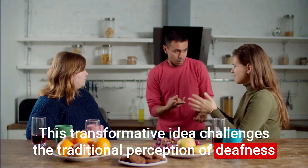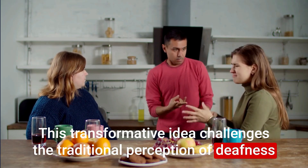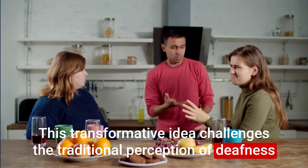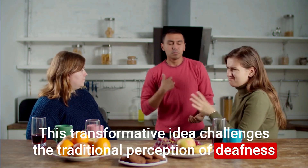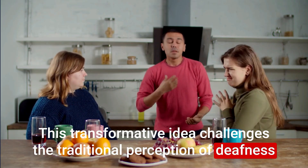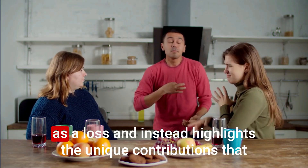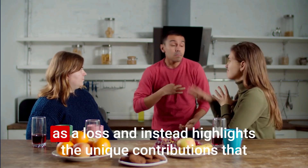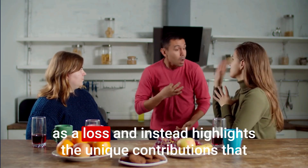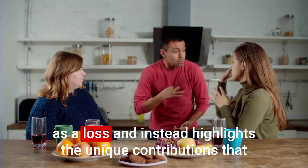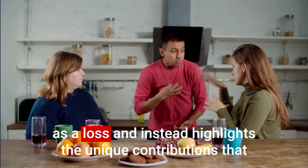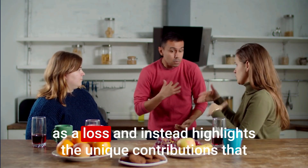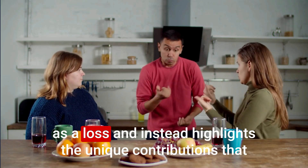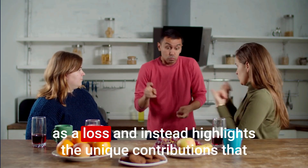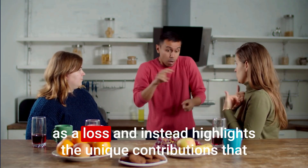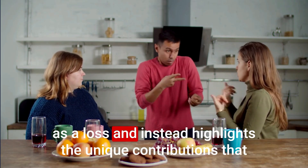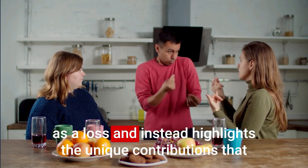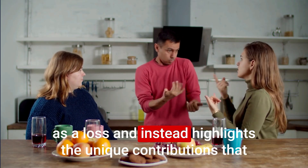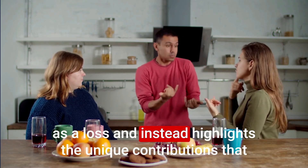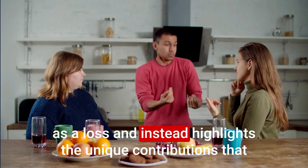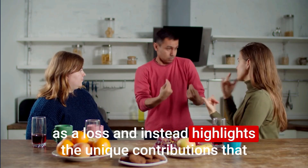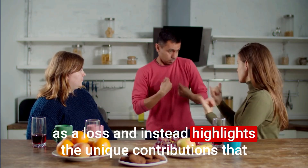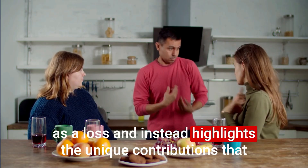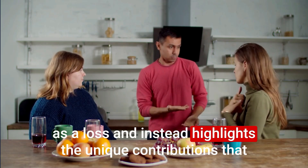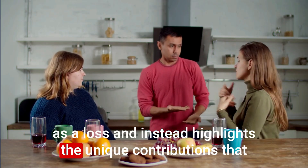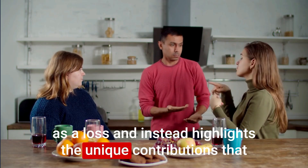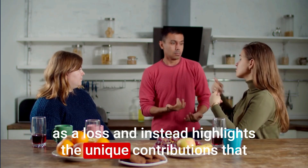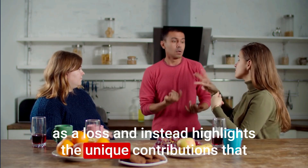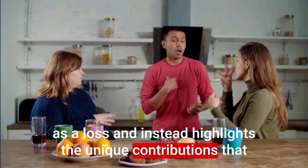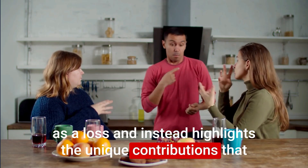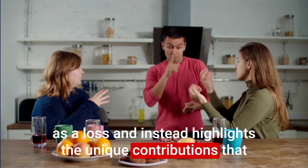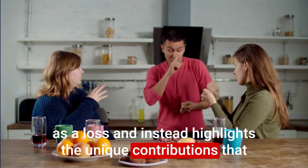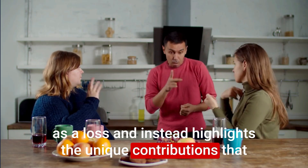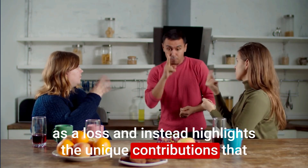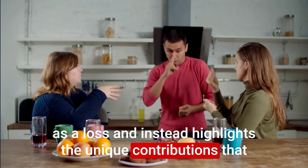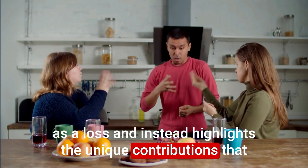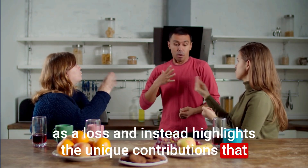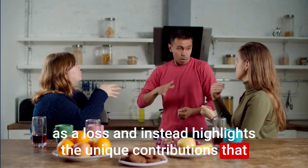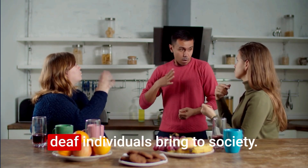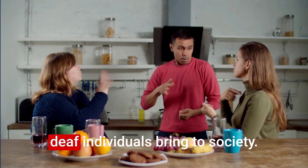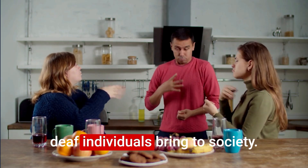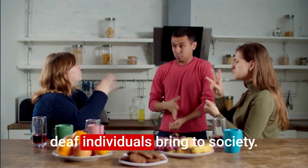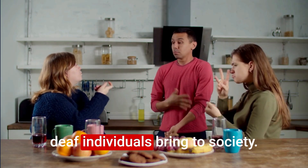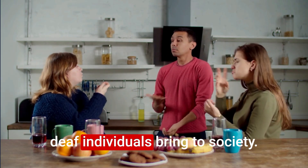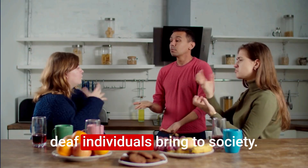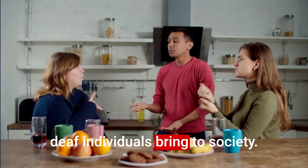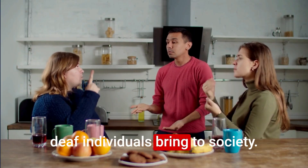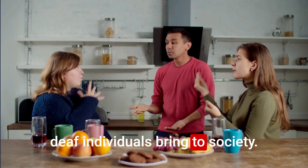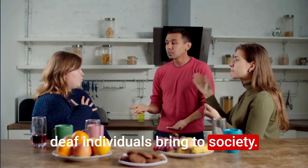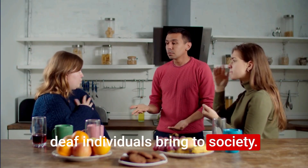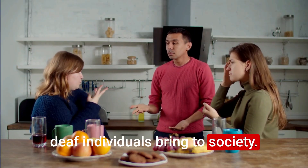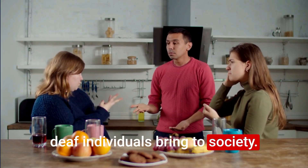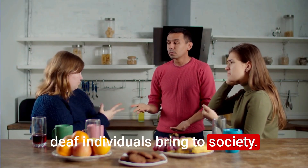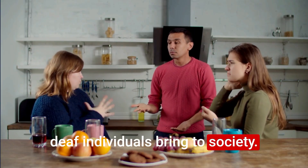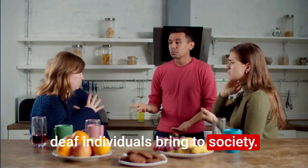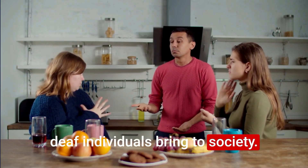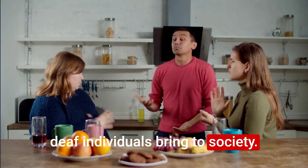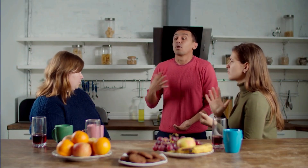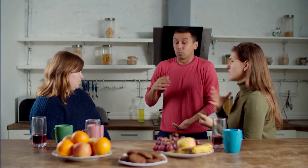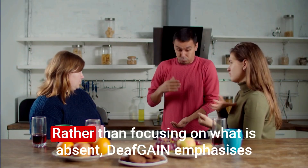deafness as a loss and instead highlights the unique contributions that deaf individuals bring to society. Rather